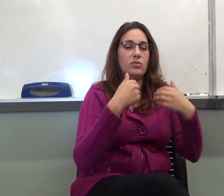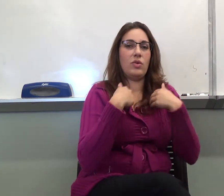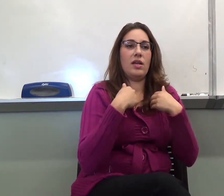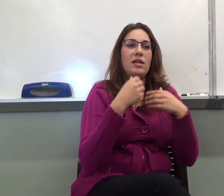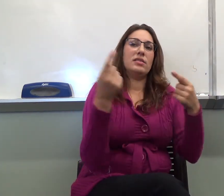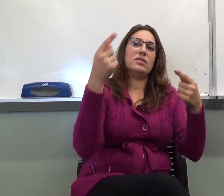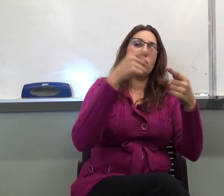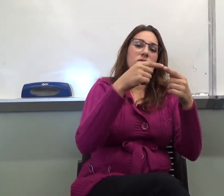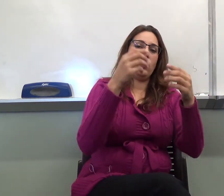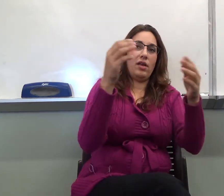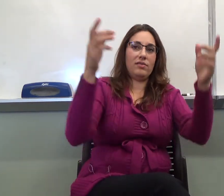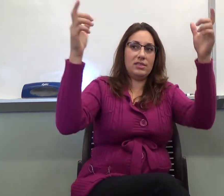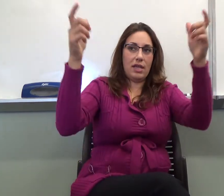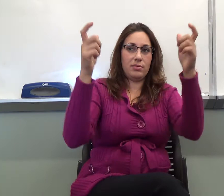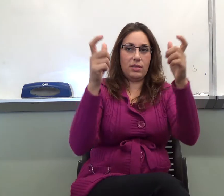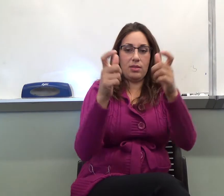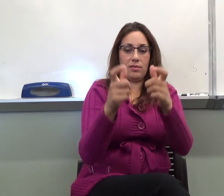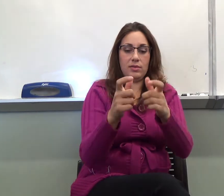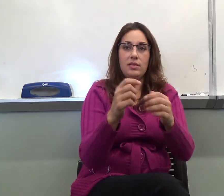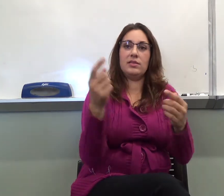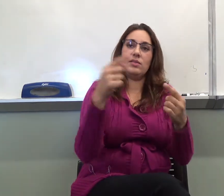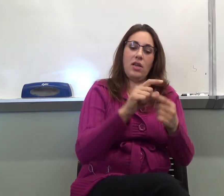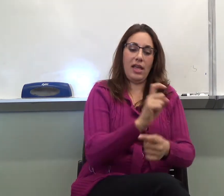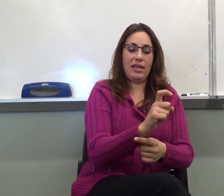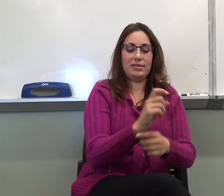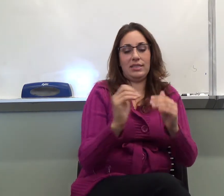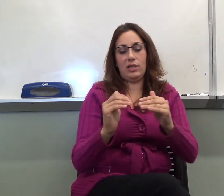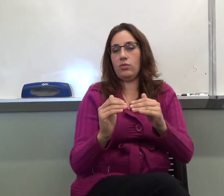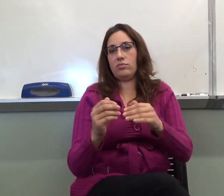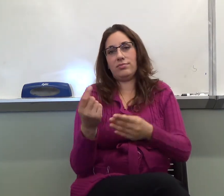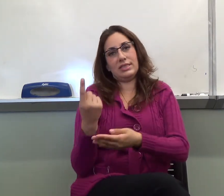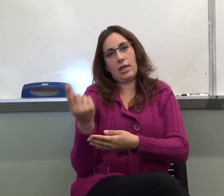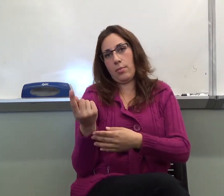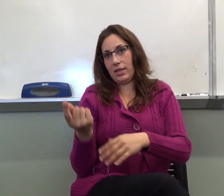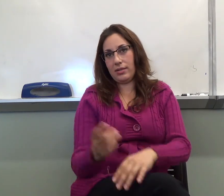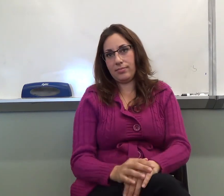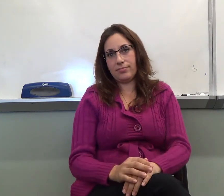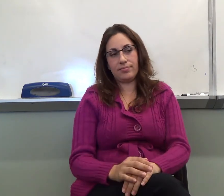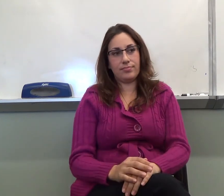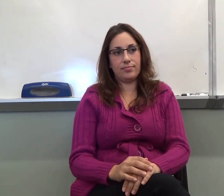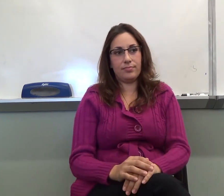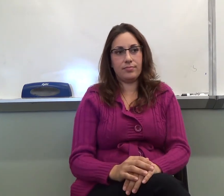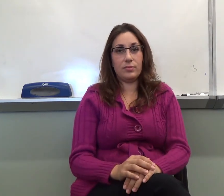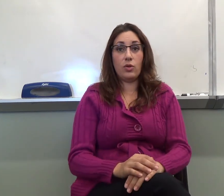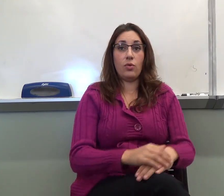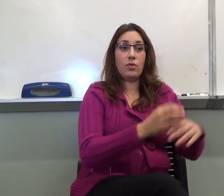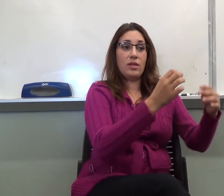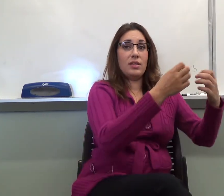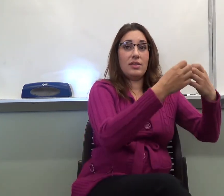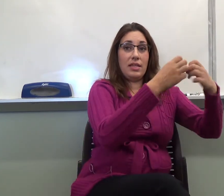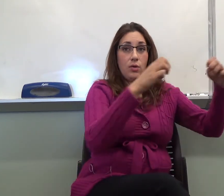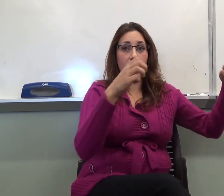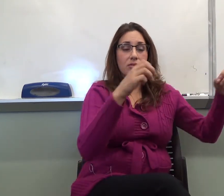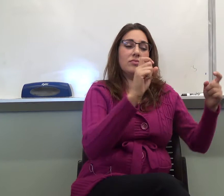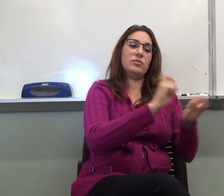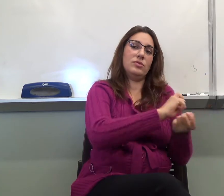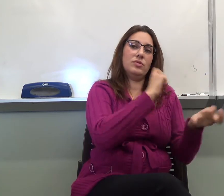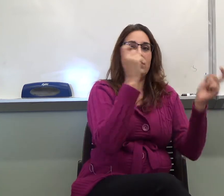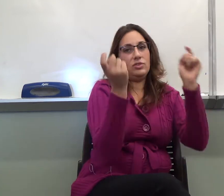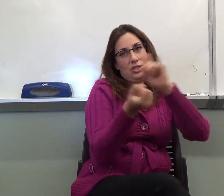something, and the something will be the answer. So we change the equation. Our whole process is changing the equation.